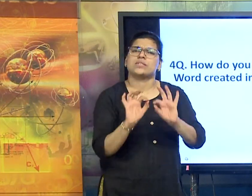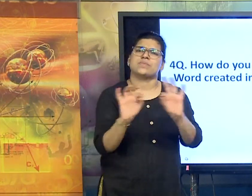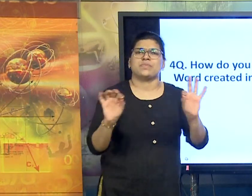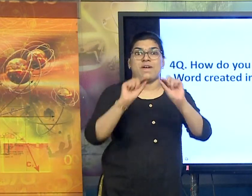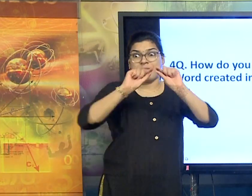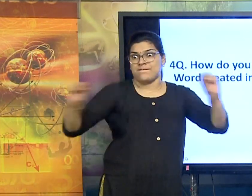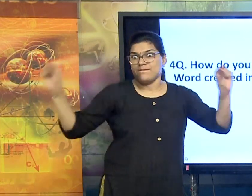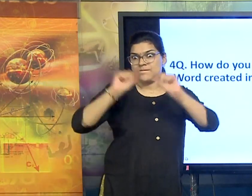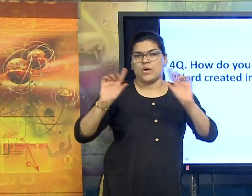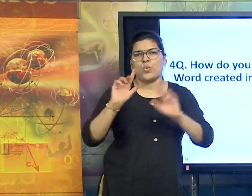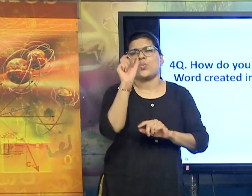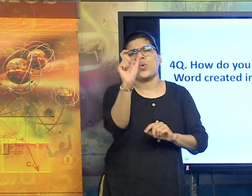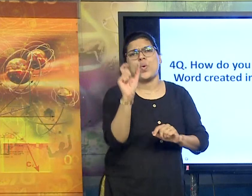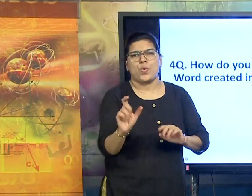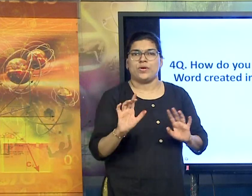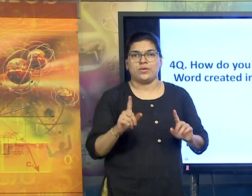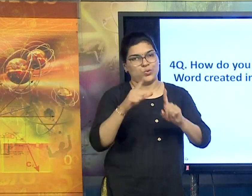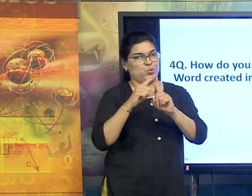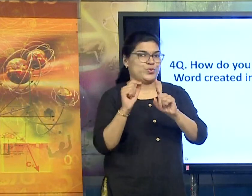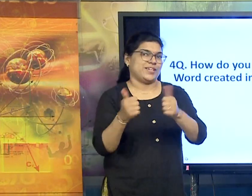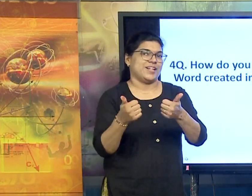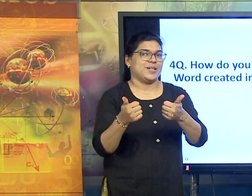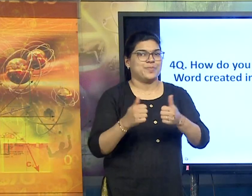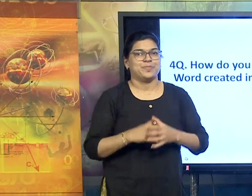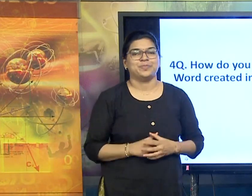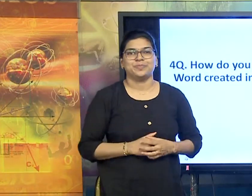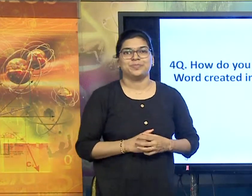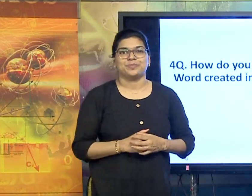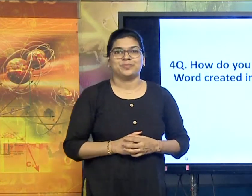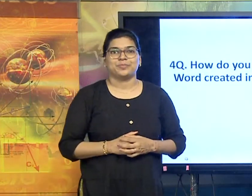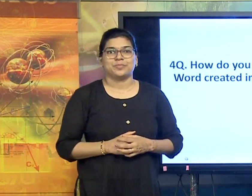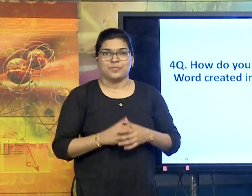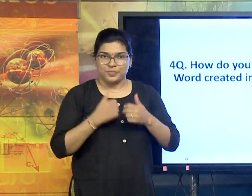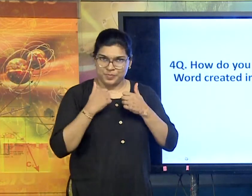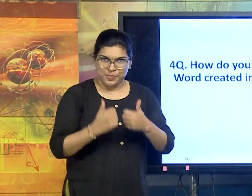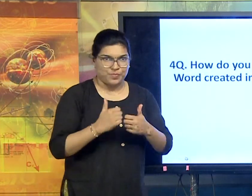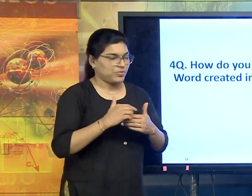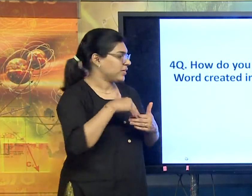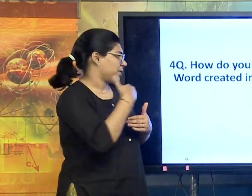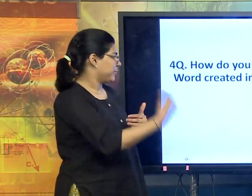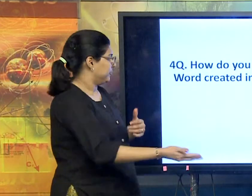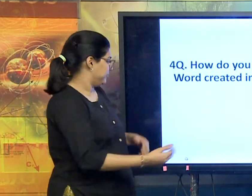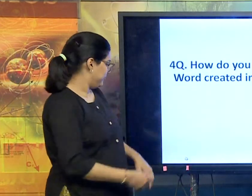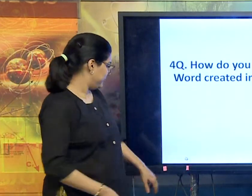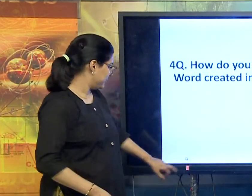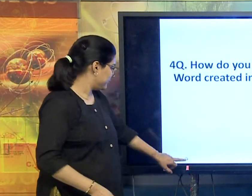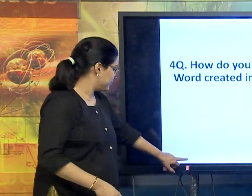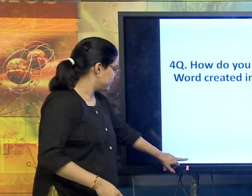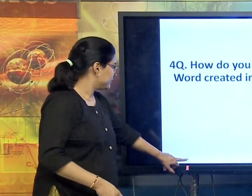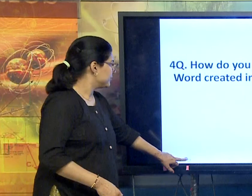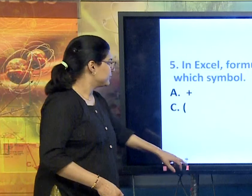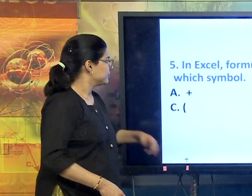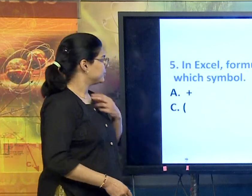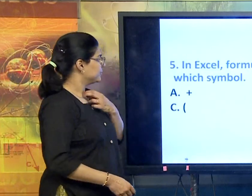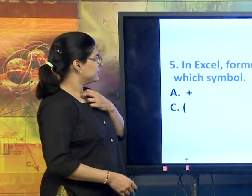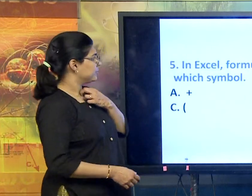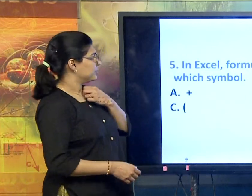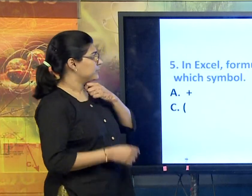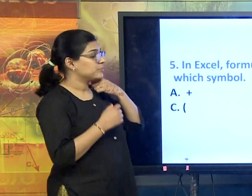You just have to write in brief. Need not write in long sentences. Let us move ahead.